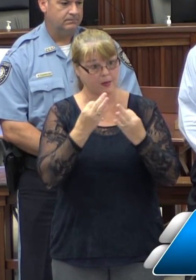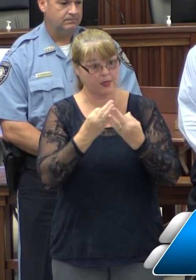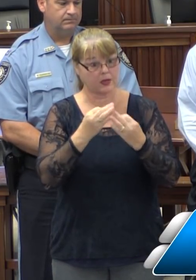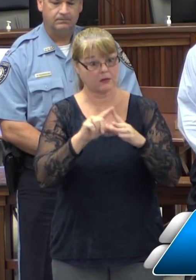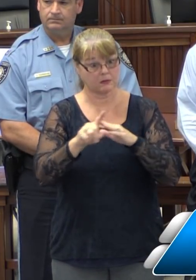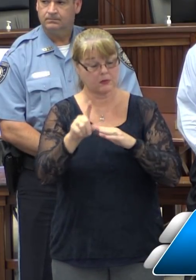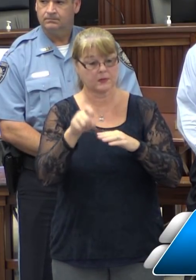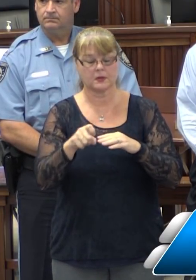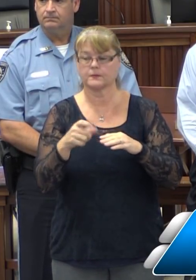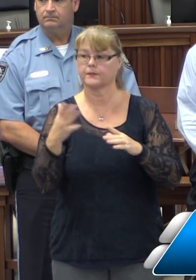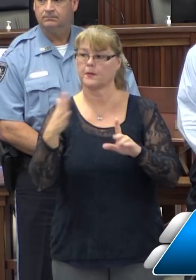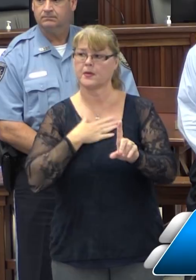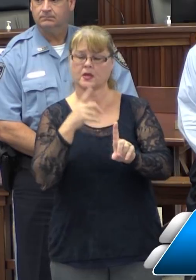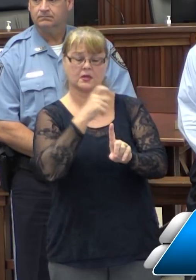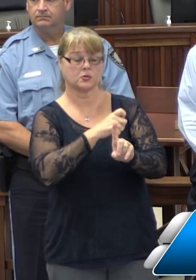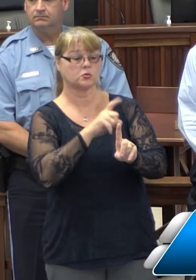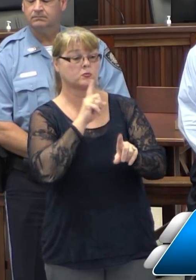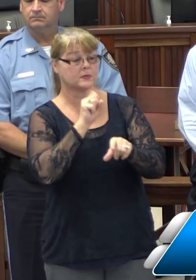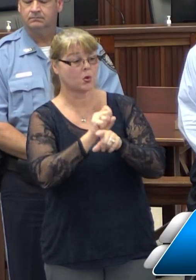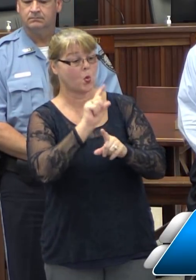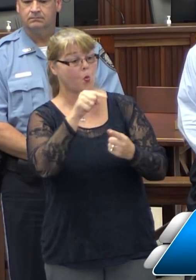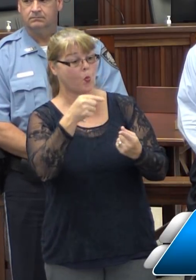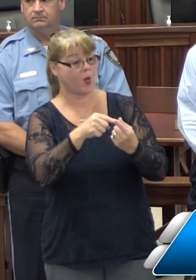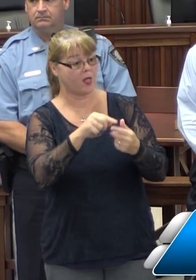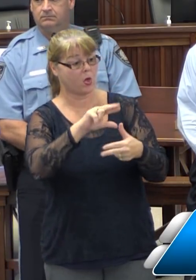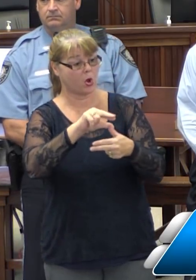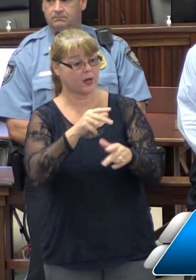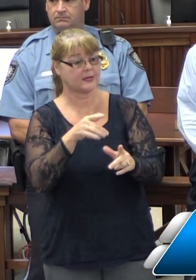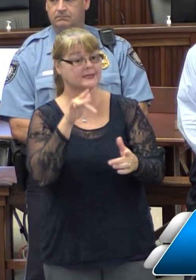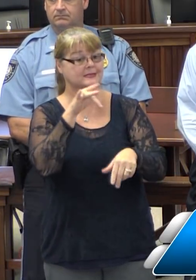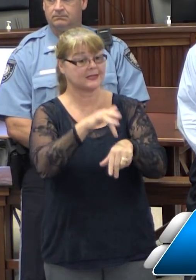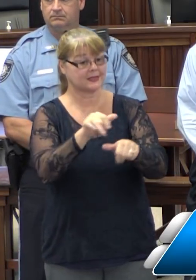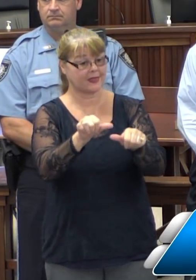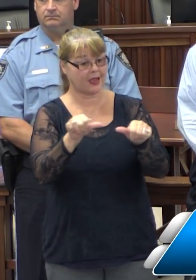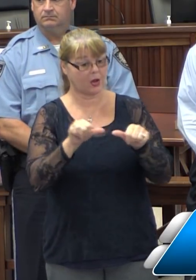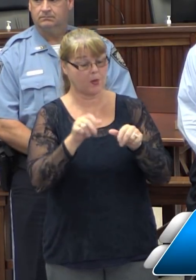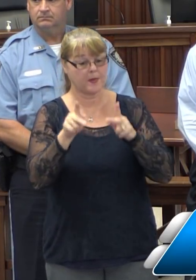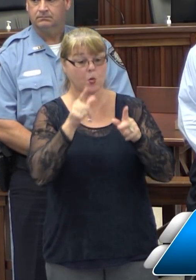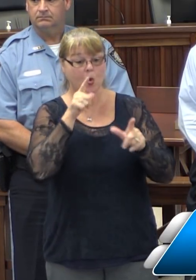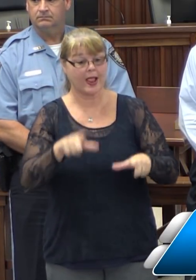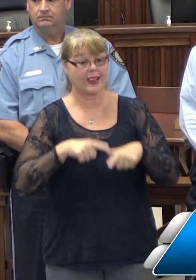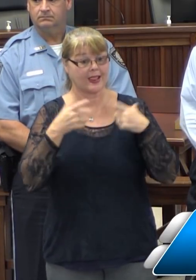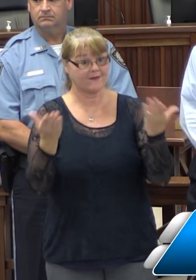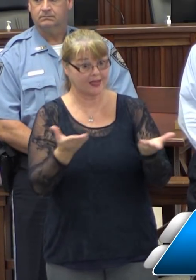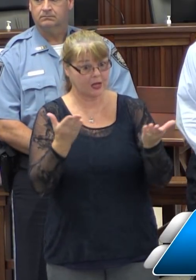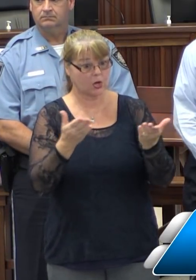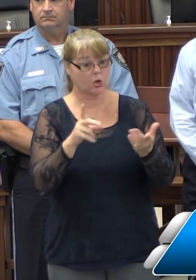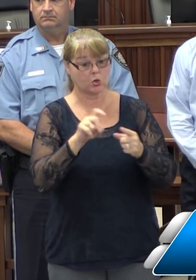that. I guess, I mean, when the storm actually hits us, what's your advice to the people living in Chatham County? Stay